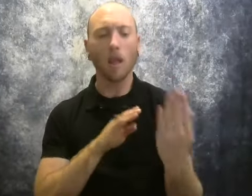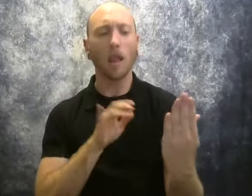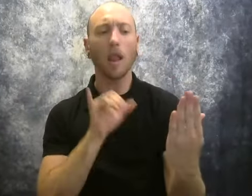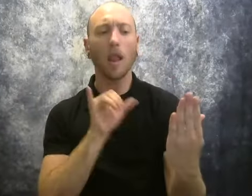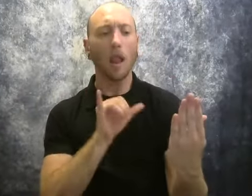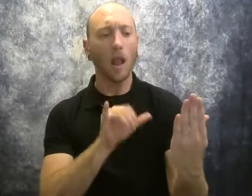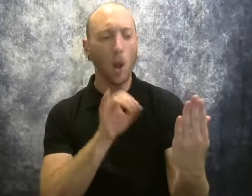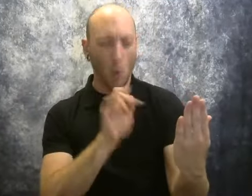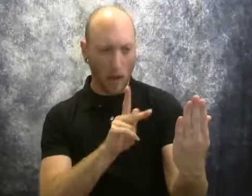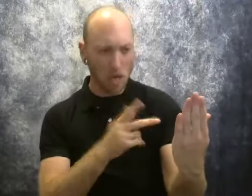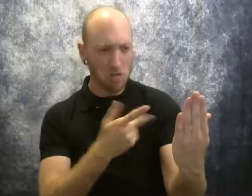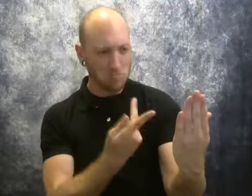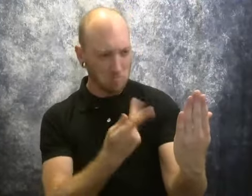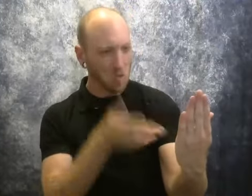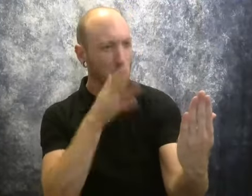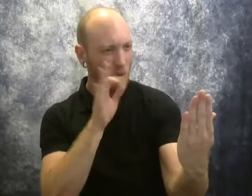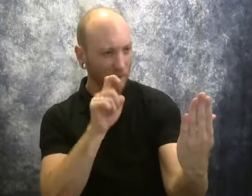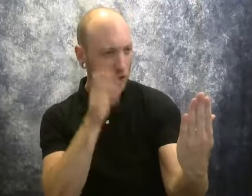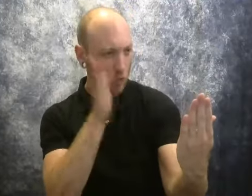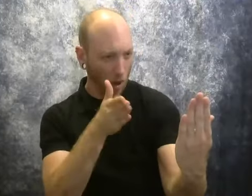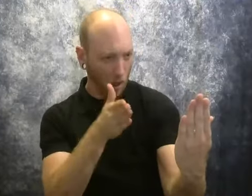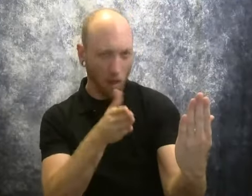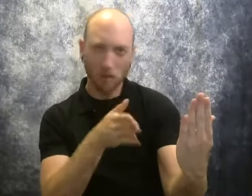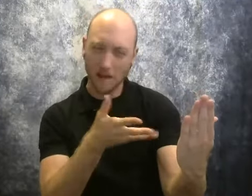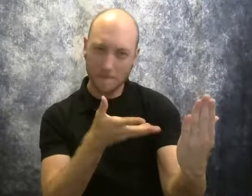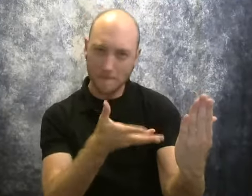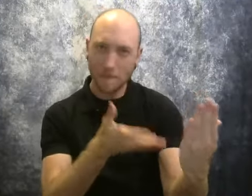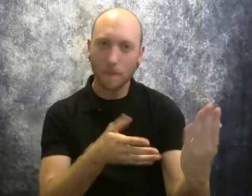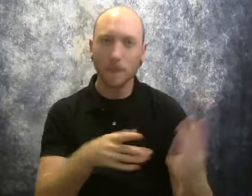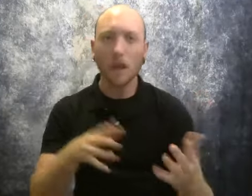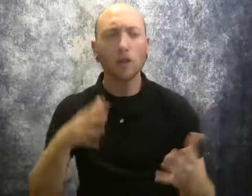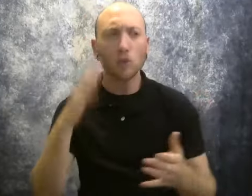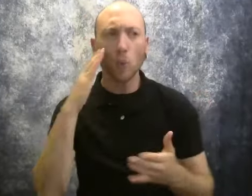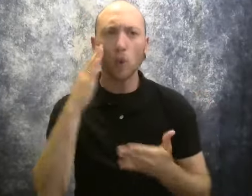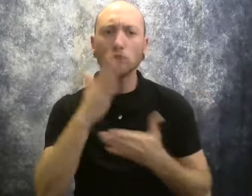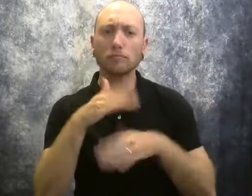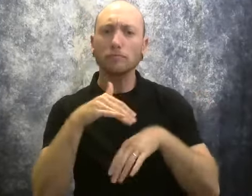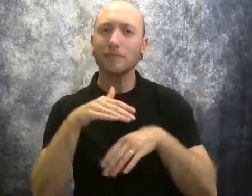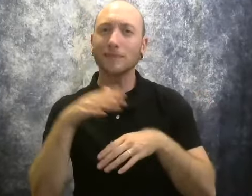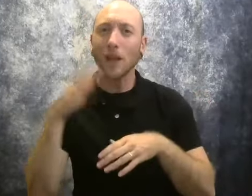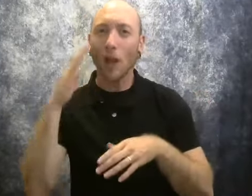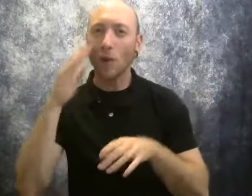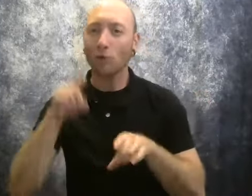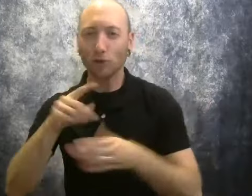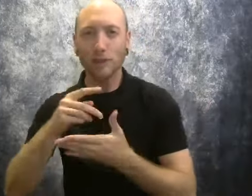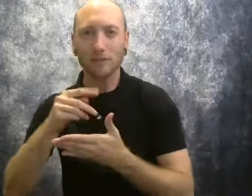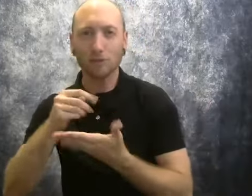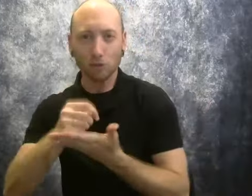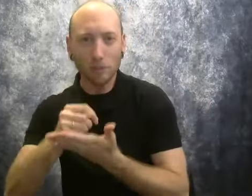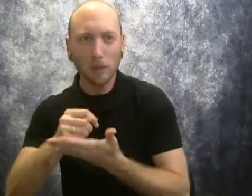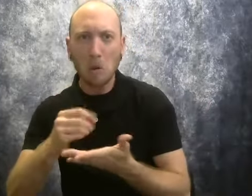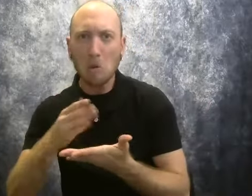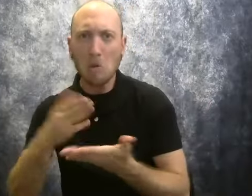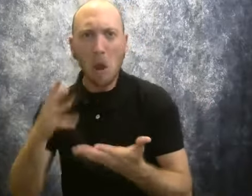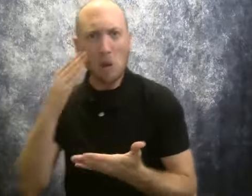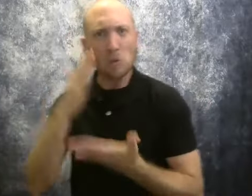my room and I'd say, now, come on, Arnold. Somehow we've got to fix this. And I knew that much. And having heard a bit about Al-Anon, because they talk